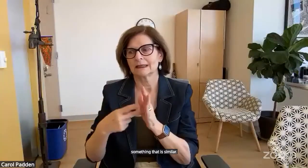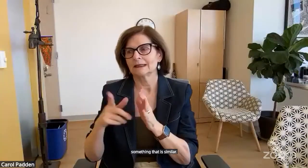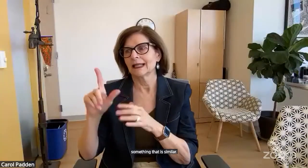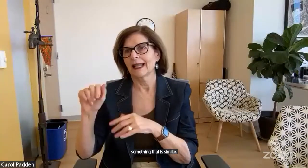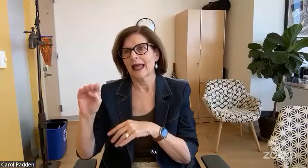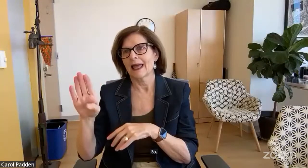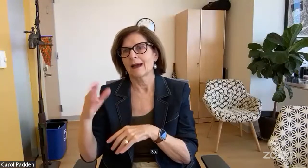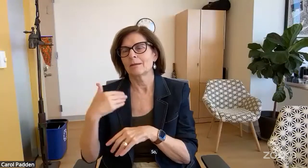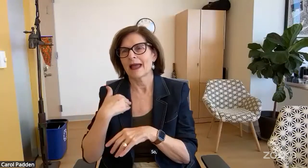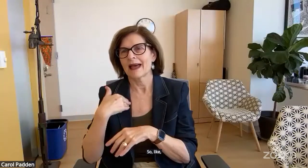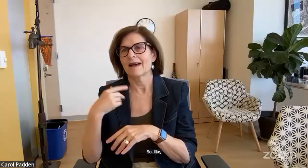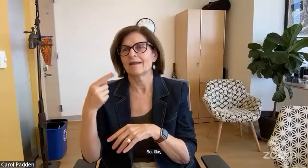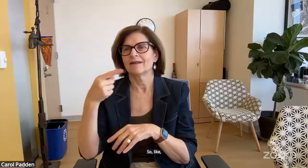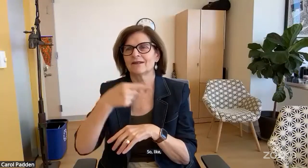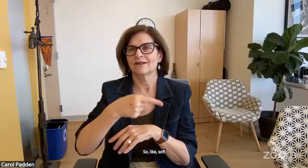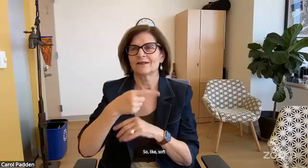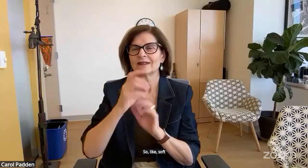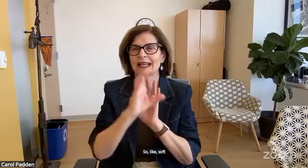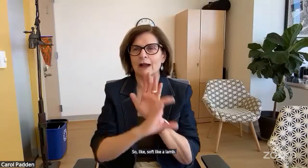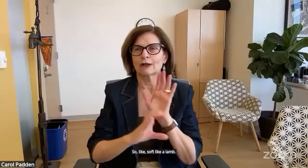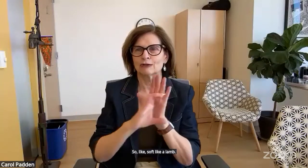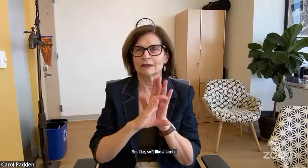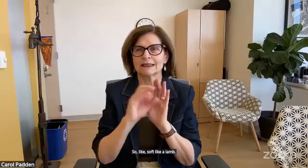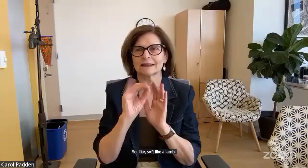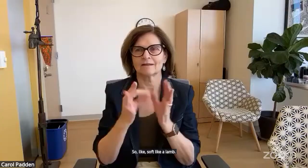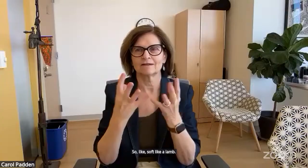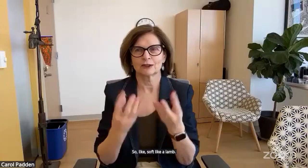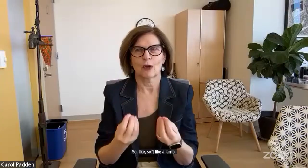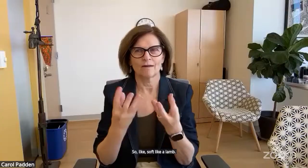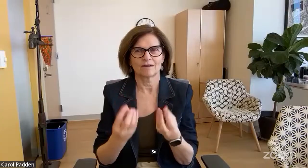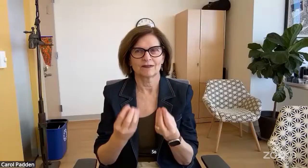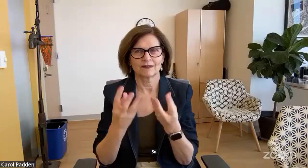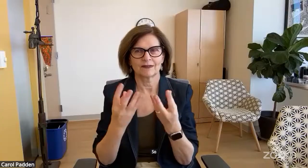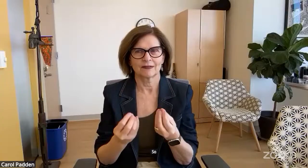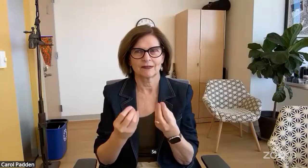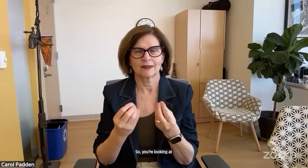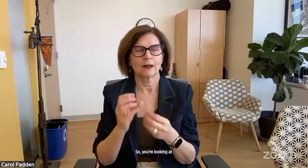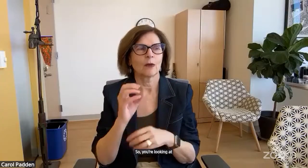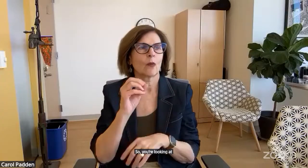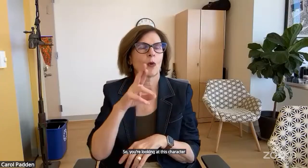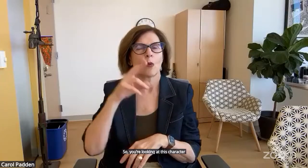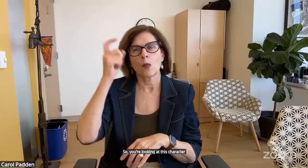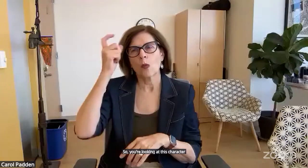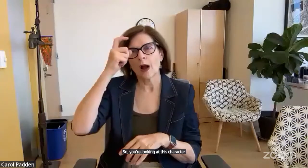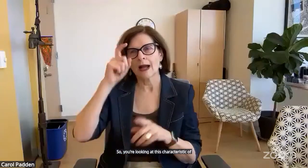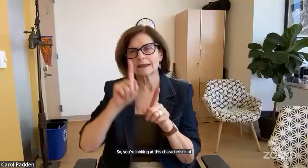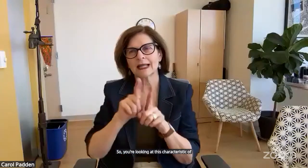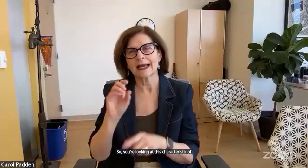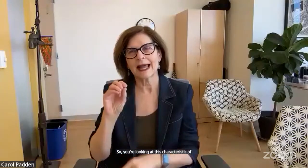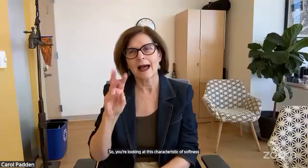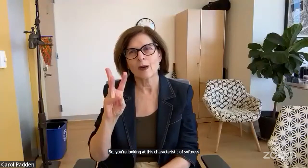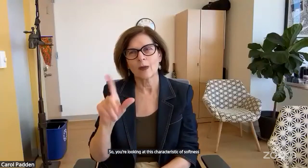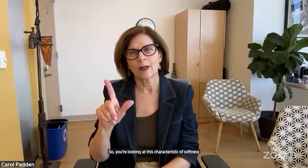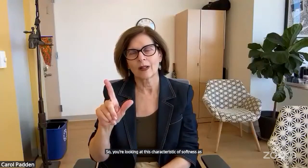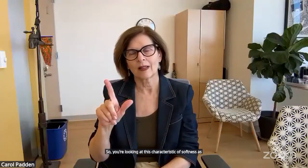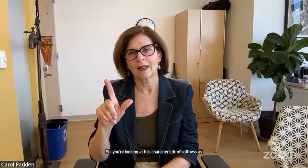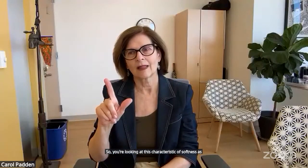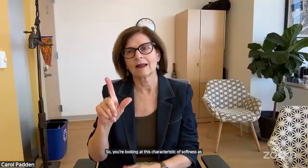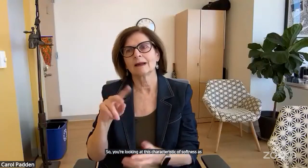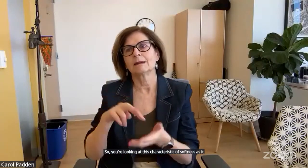So like soft like a lamb. So you're looking at this characteristic of softness as it applies, as